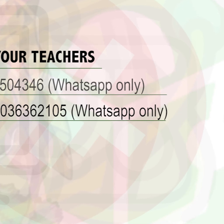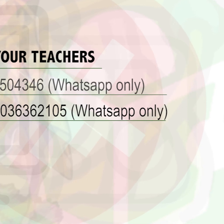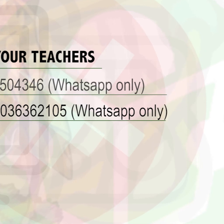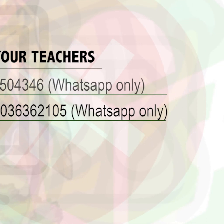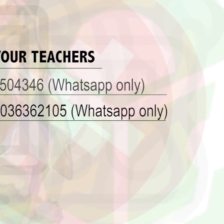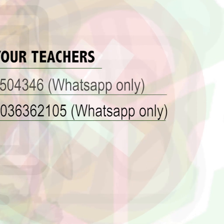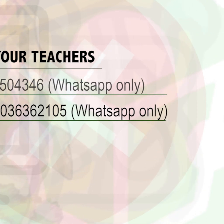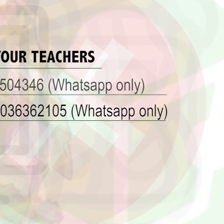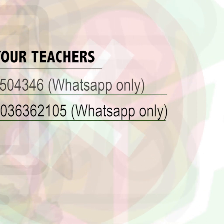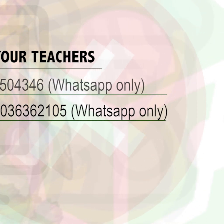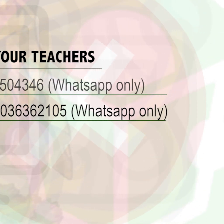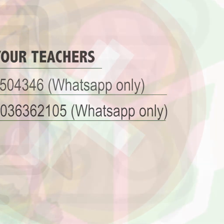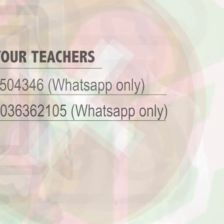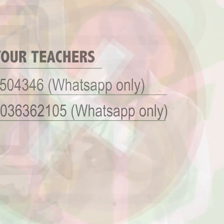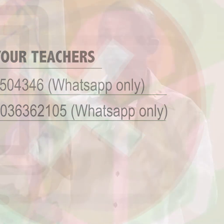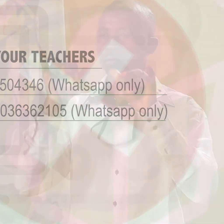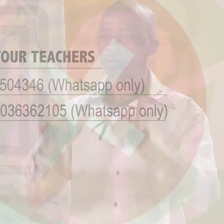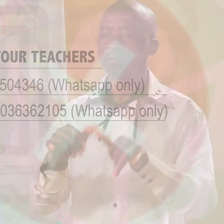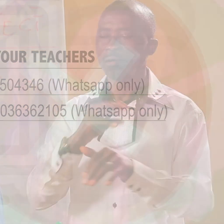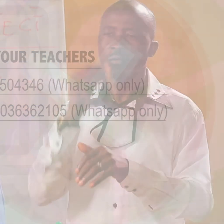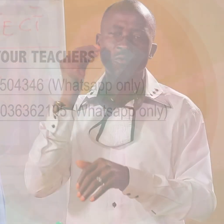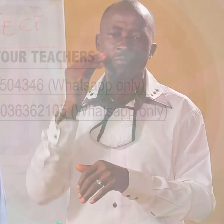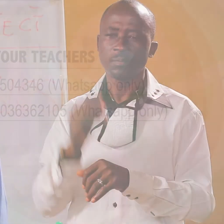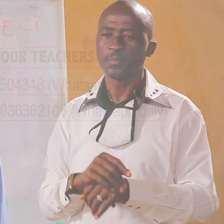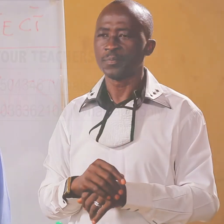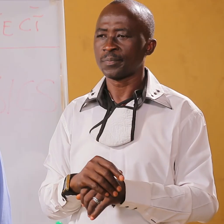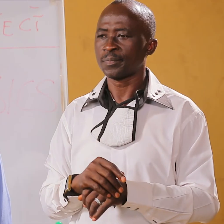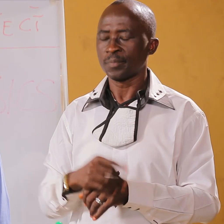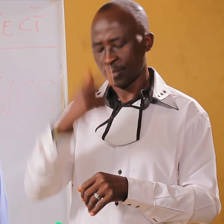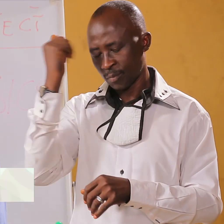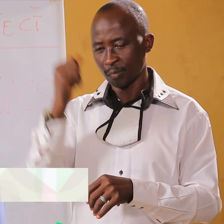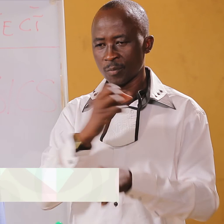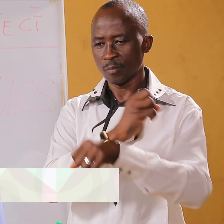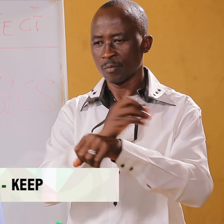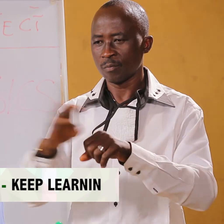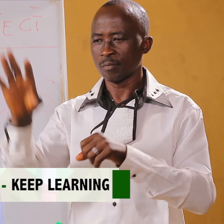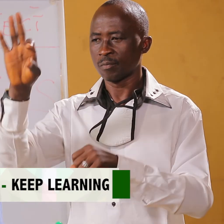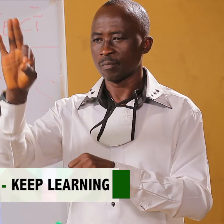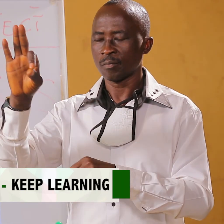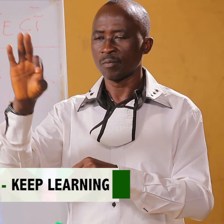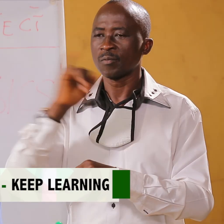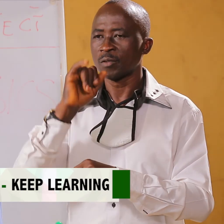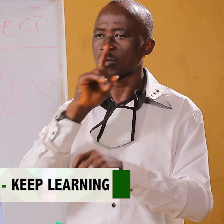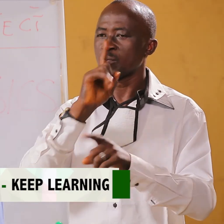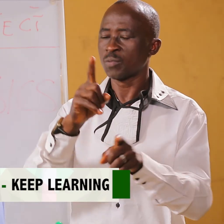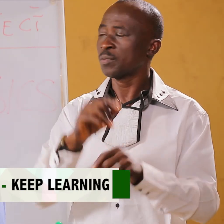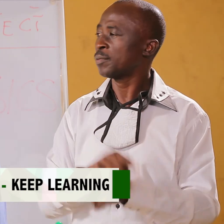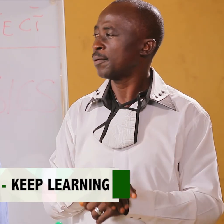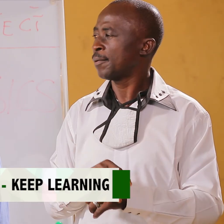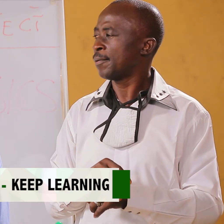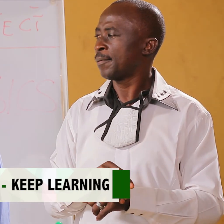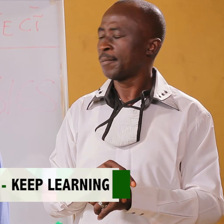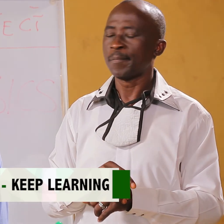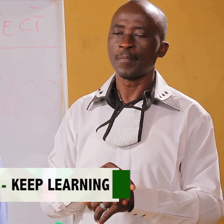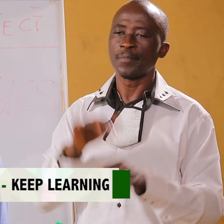08036362105. You are advised to stay at home because coronavirus is real. While